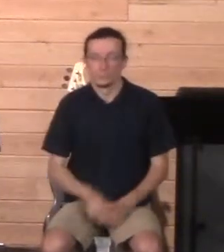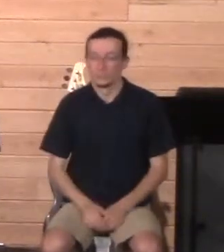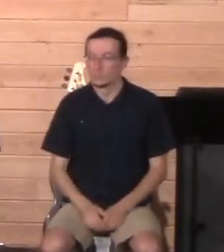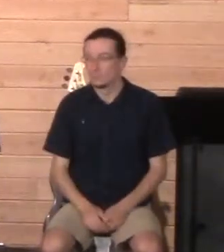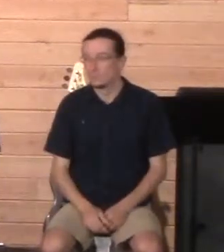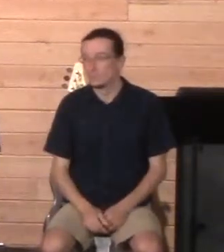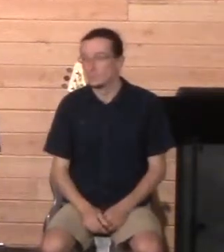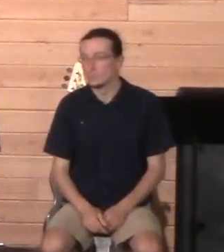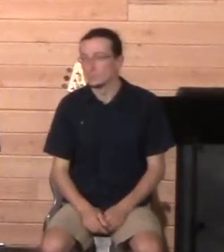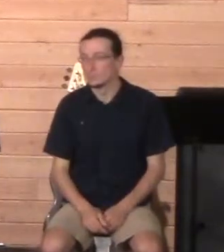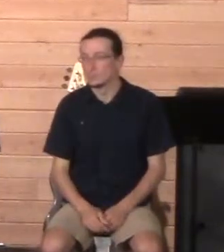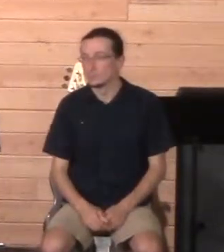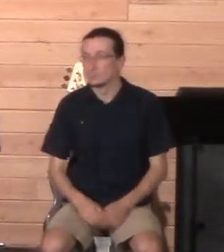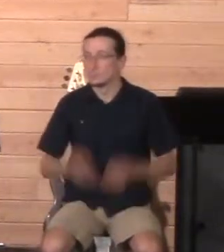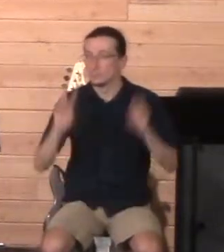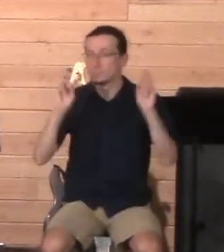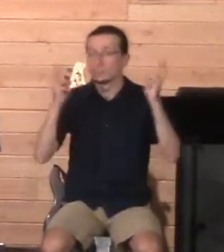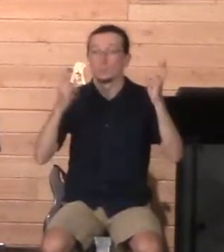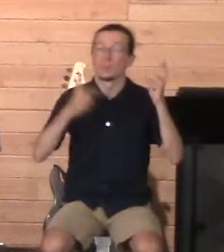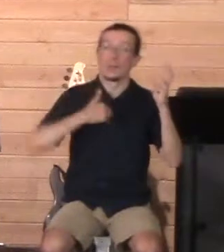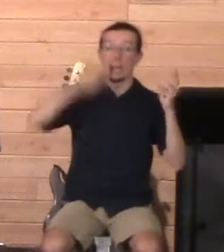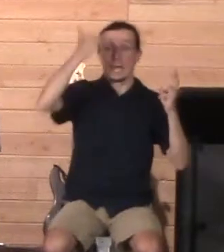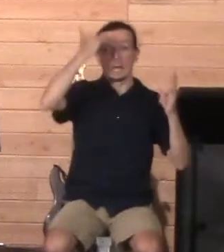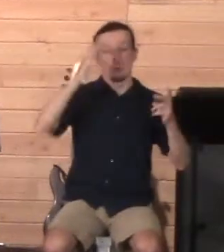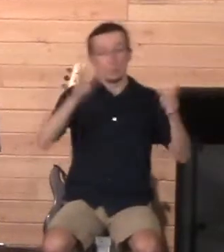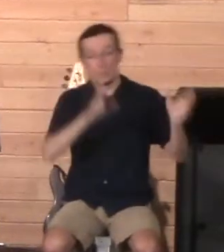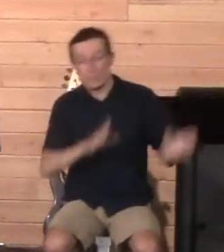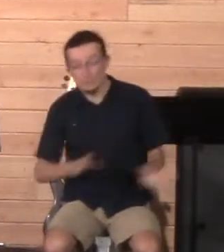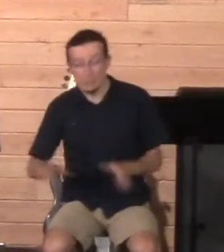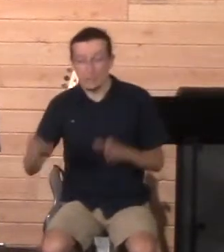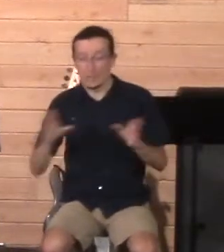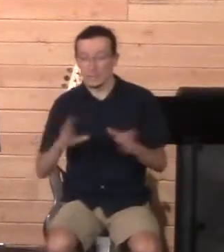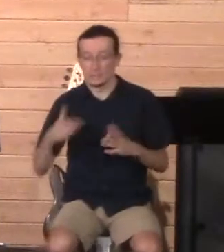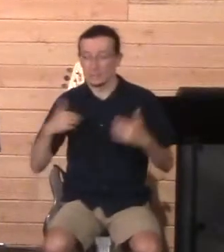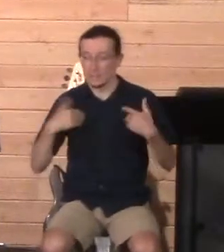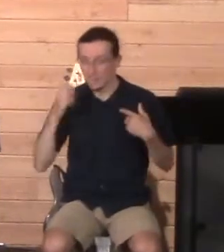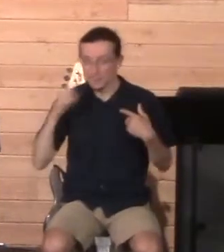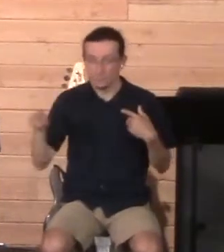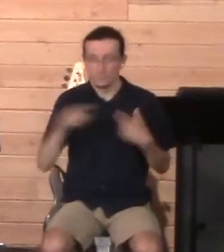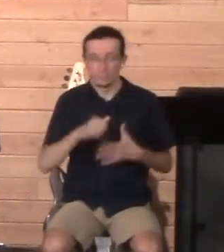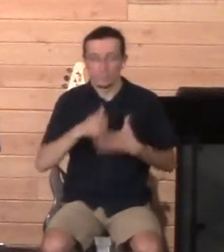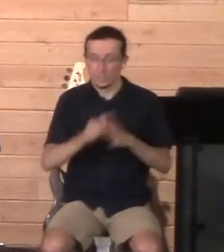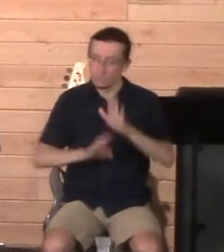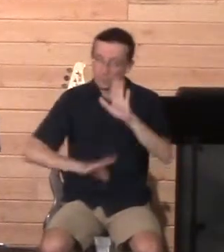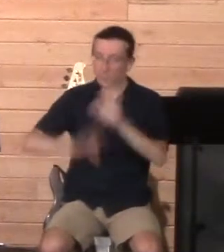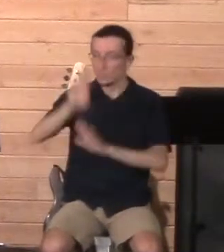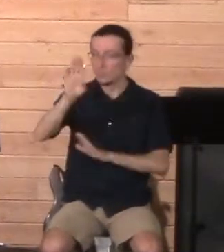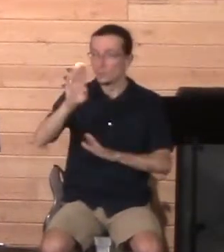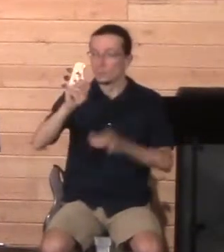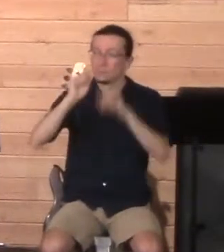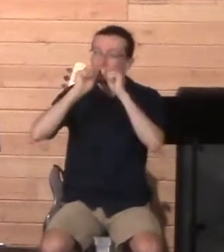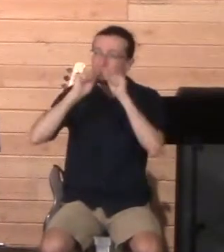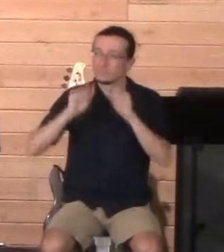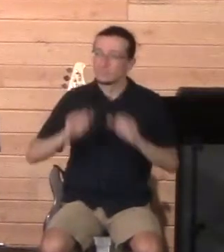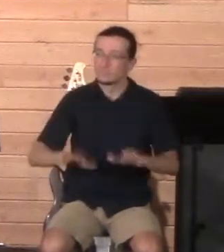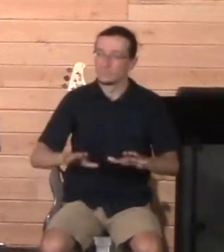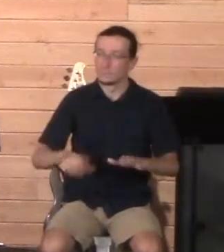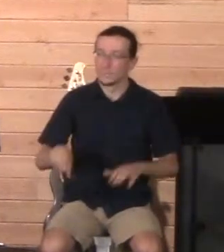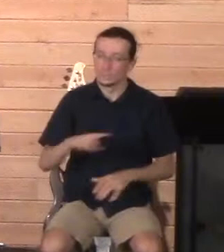For I know the plans I have for you, to prosper you, to bless you.